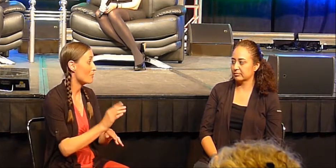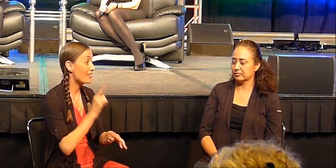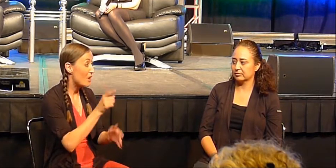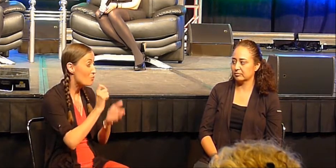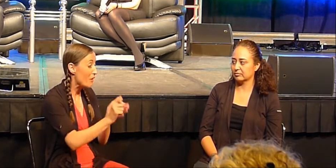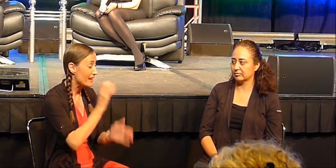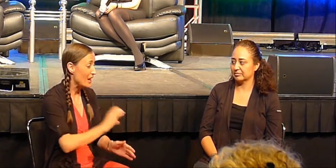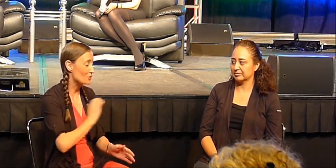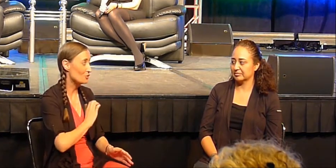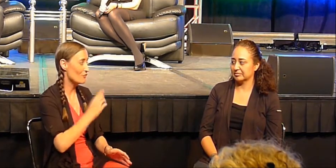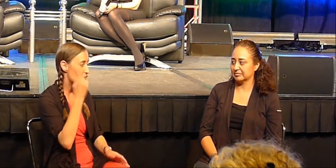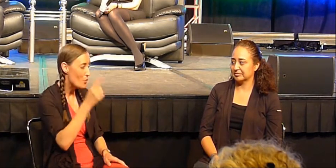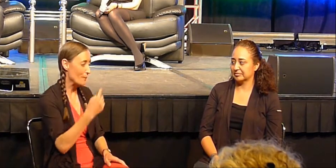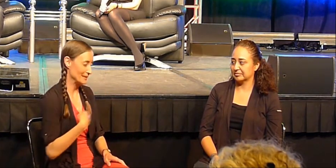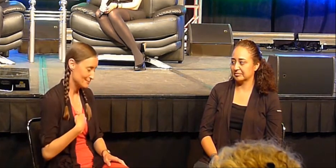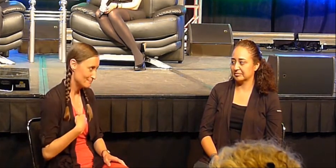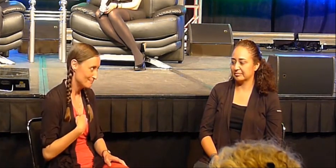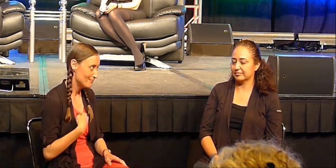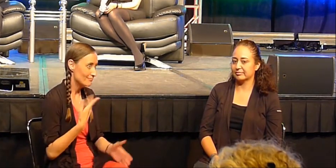is that? I know, right?